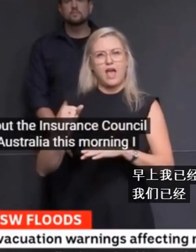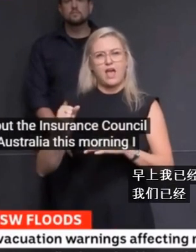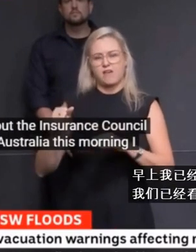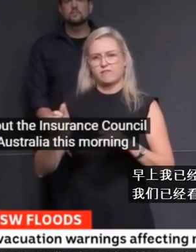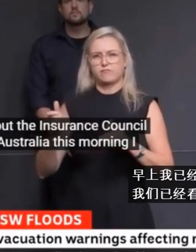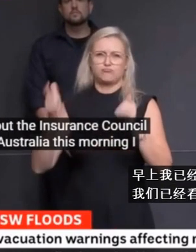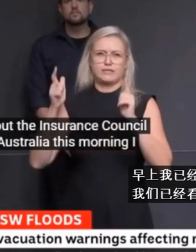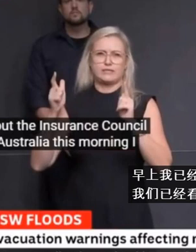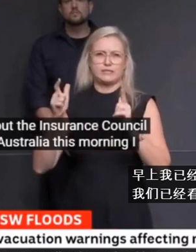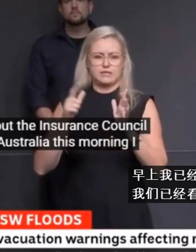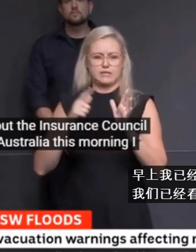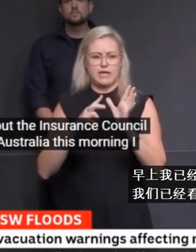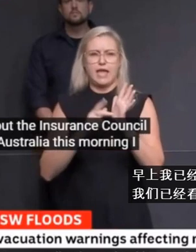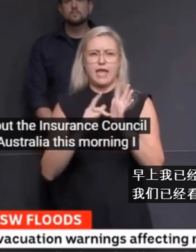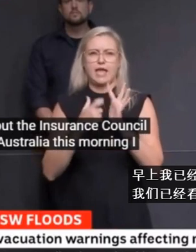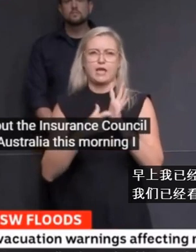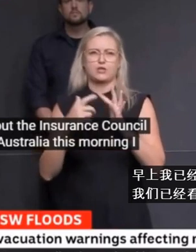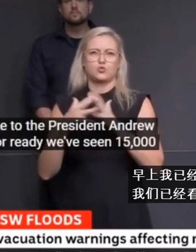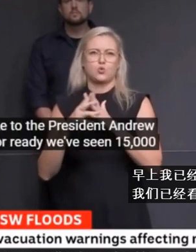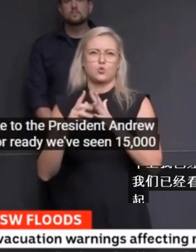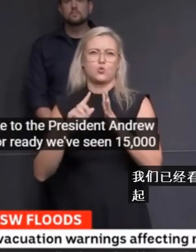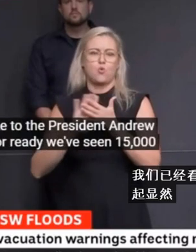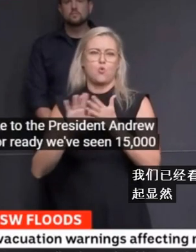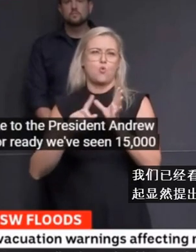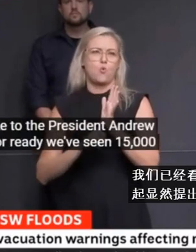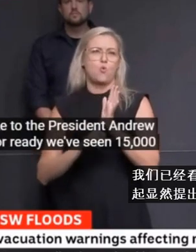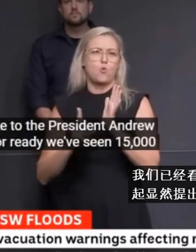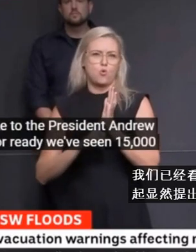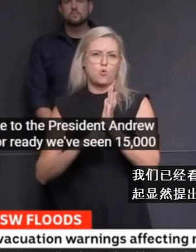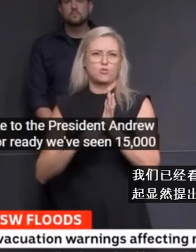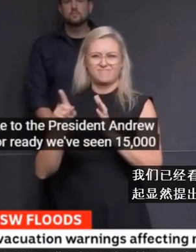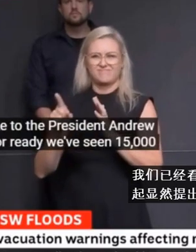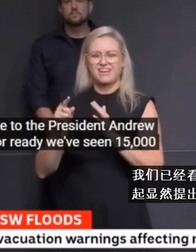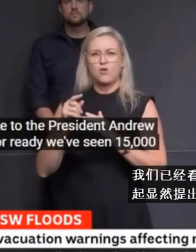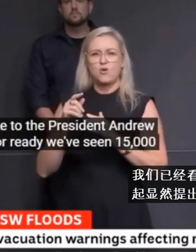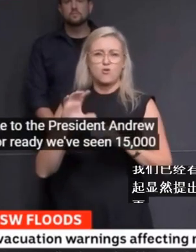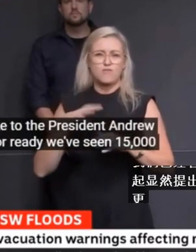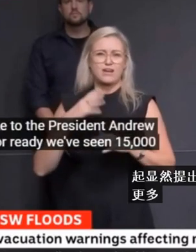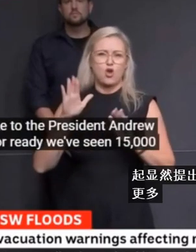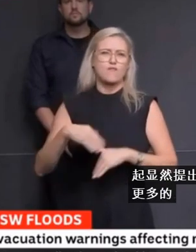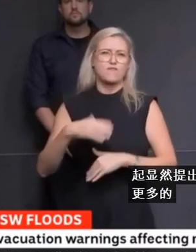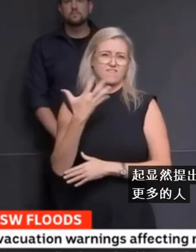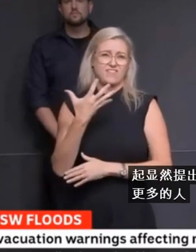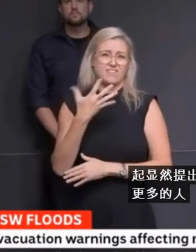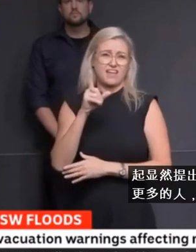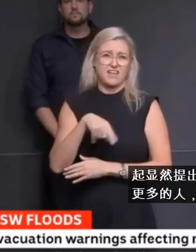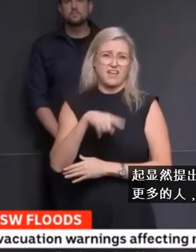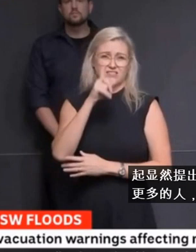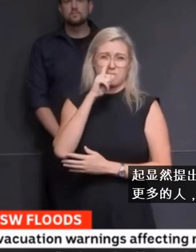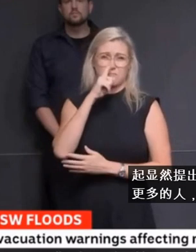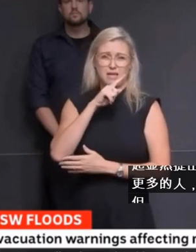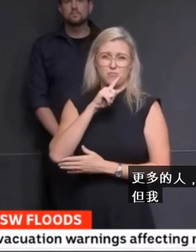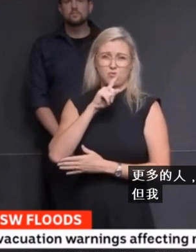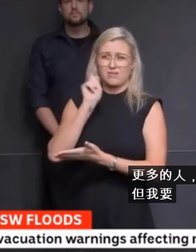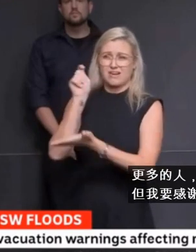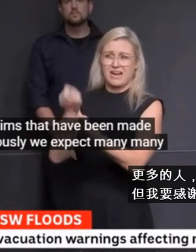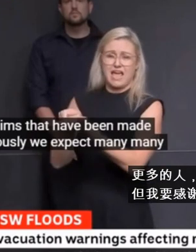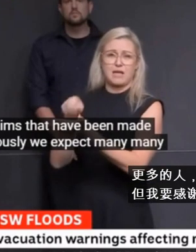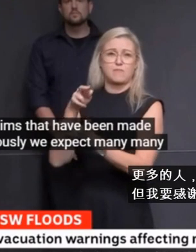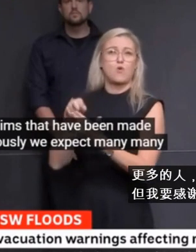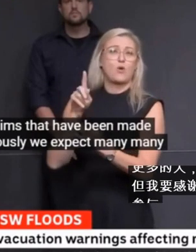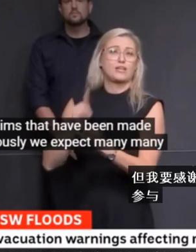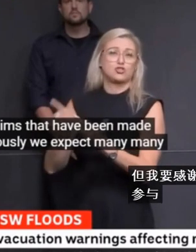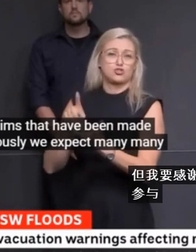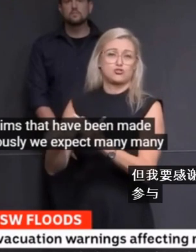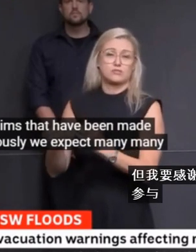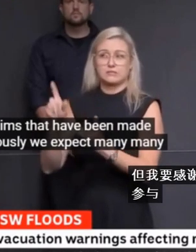Hall. Already we've seen 15,000 claims that have been made. Obviously, we expect many, many more. But I want to thank